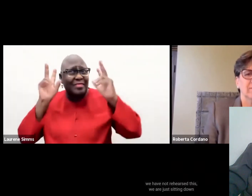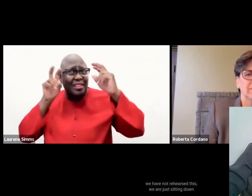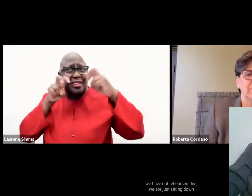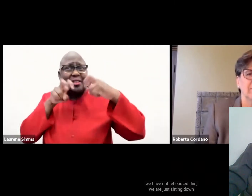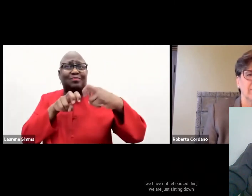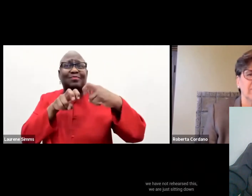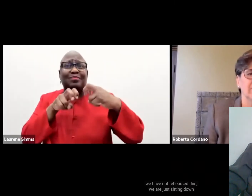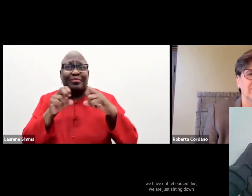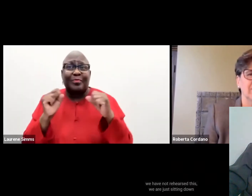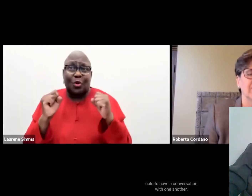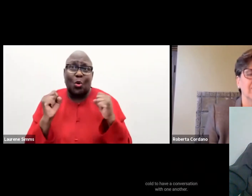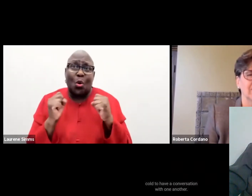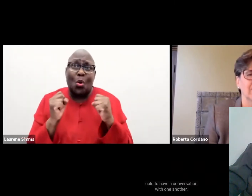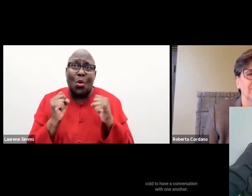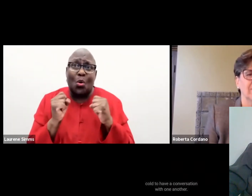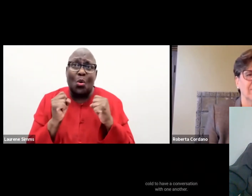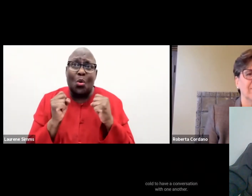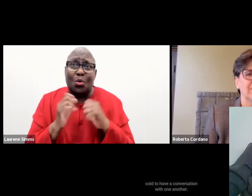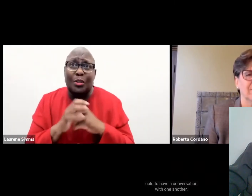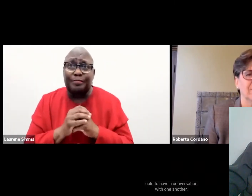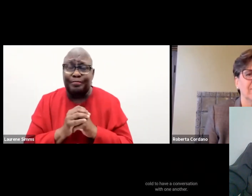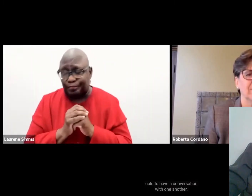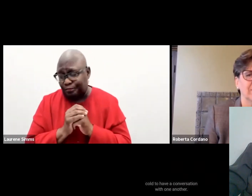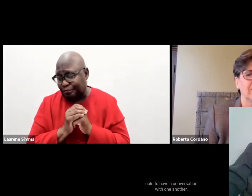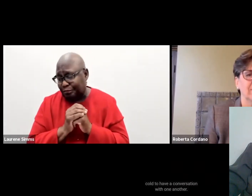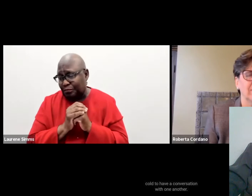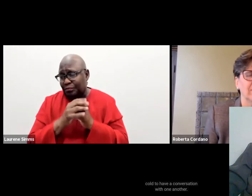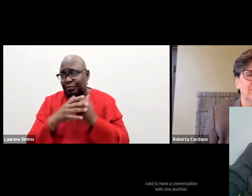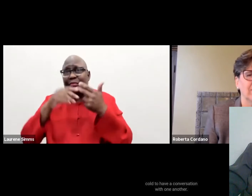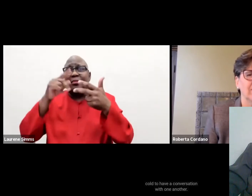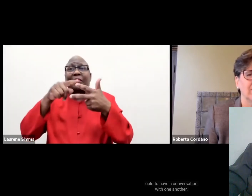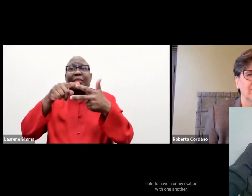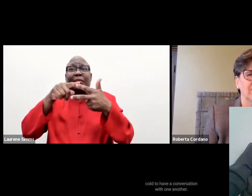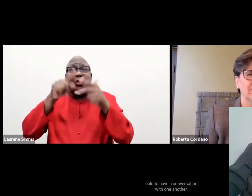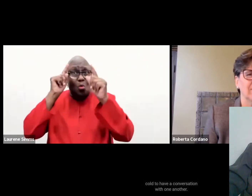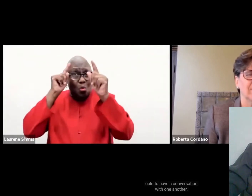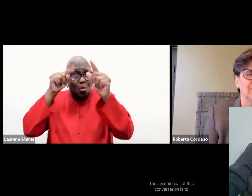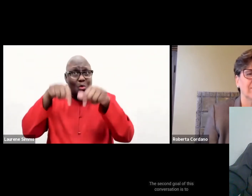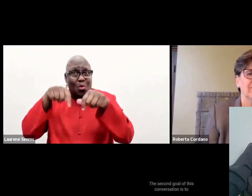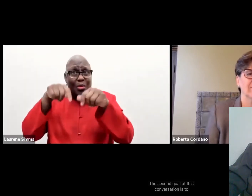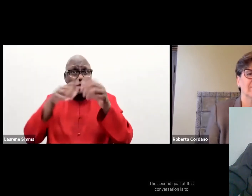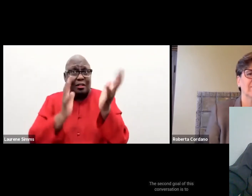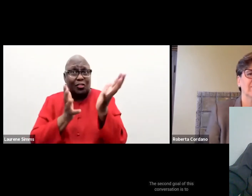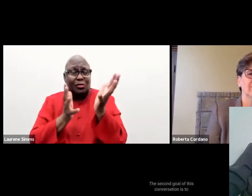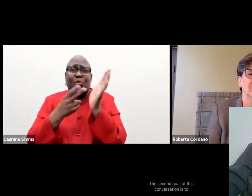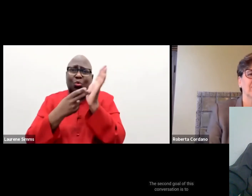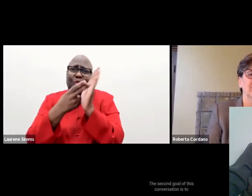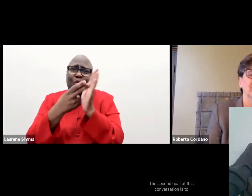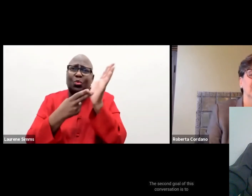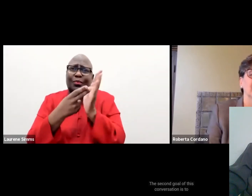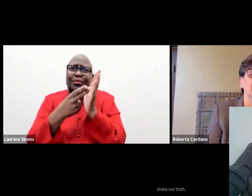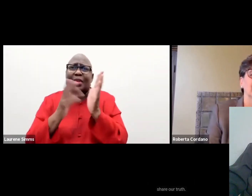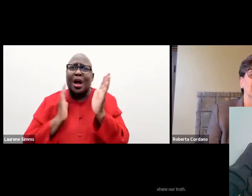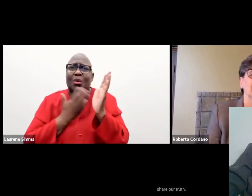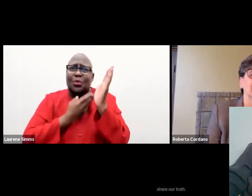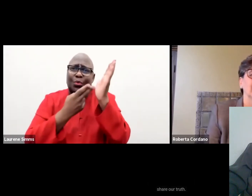conversation is organic. We haven't practiced it. We are sitting down in a cold conversation.